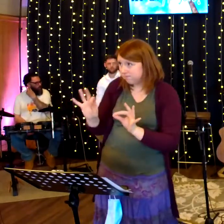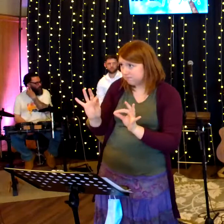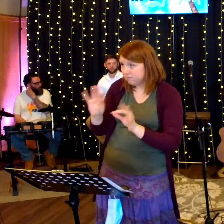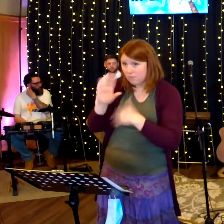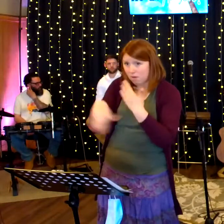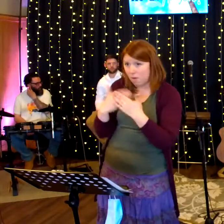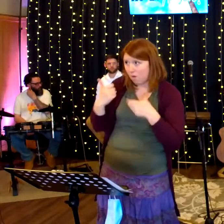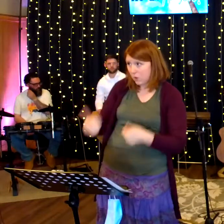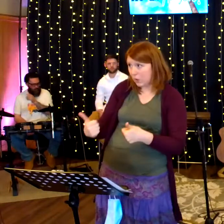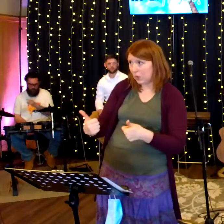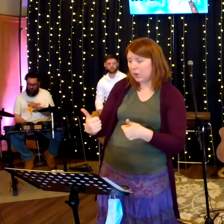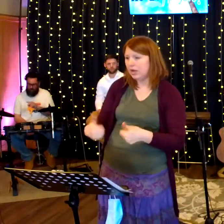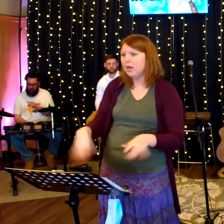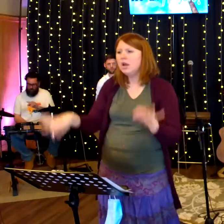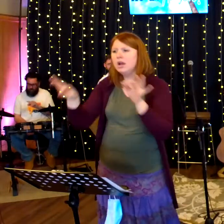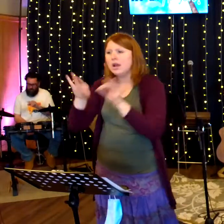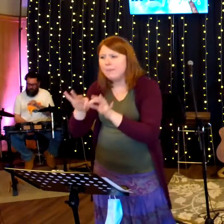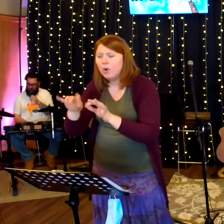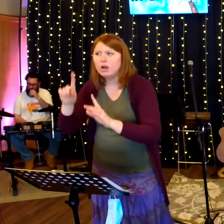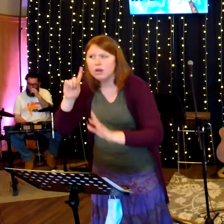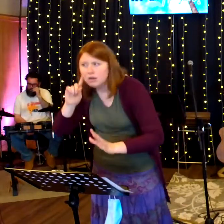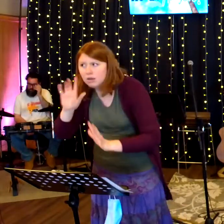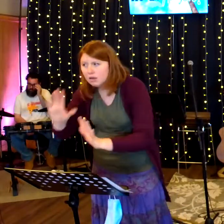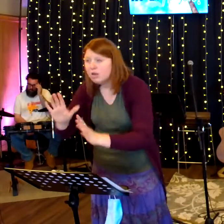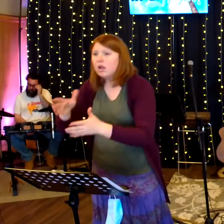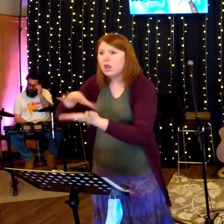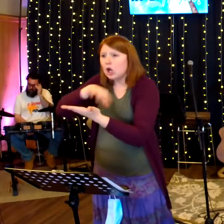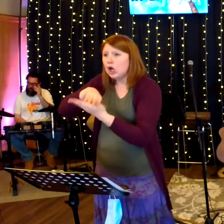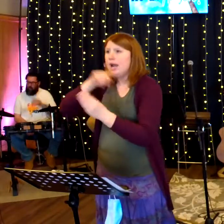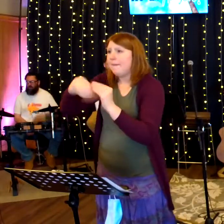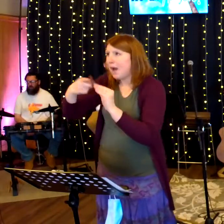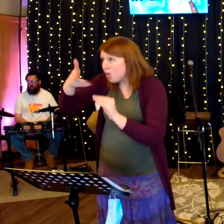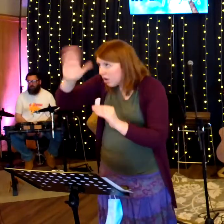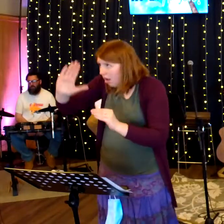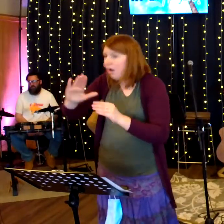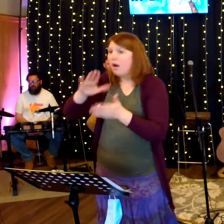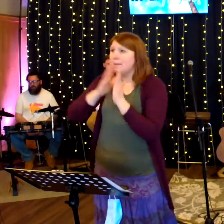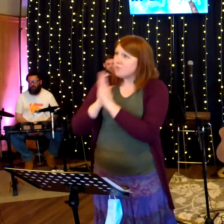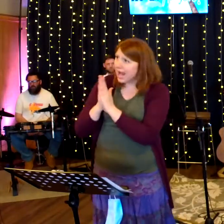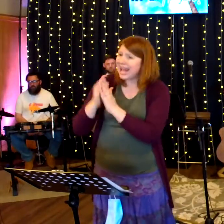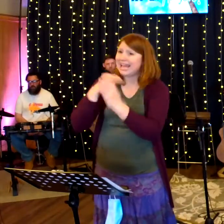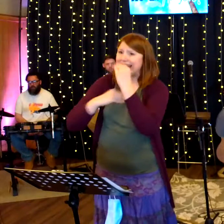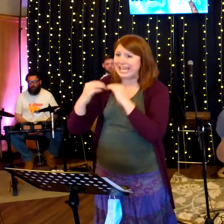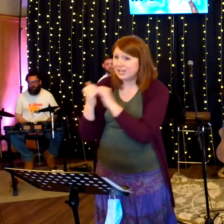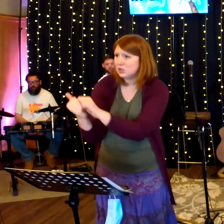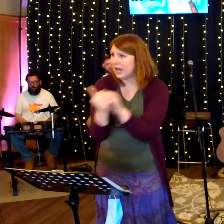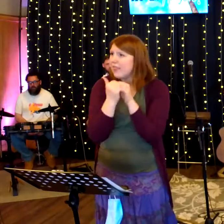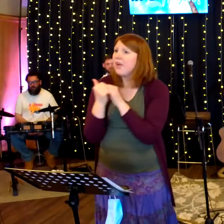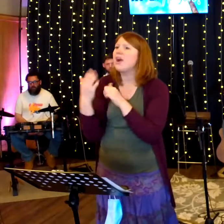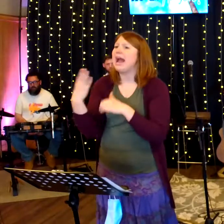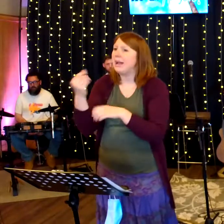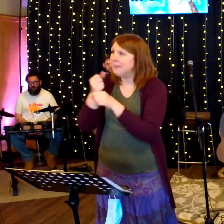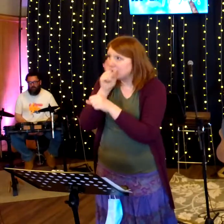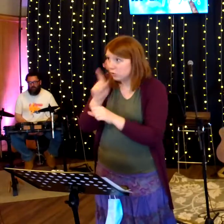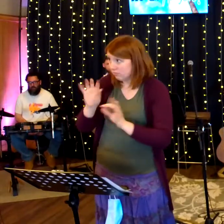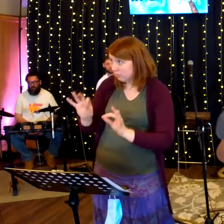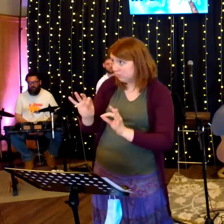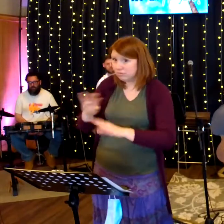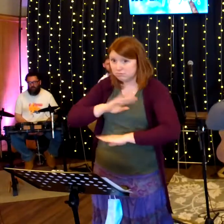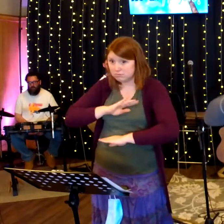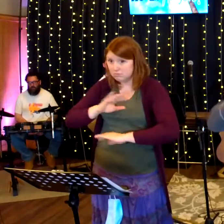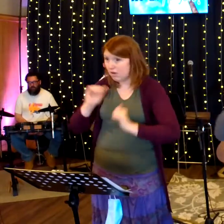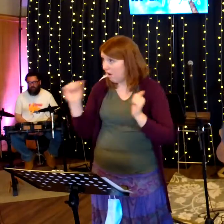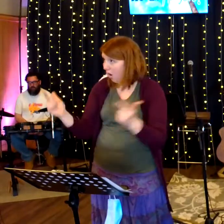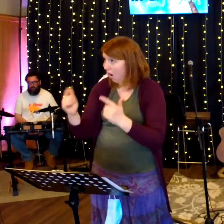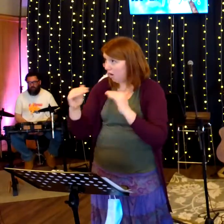on hearing, learning the Word of God, praying, having communion together, and making sure there was provision